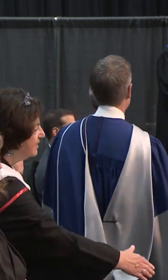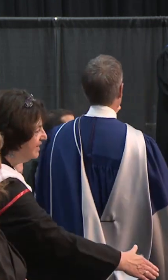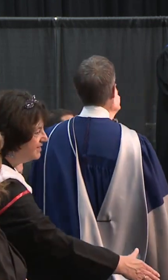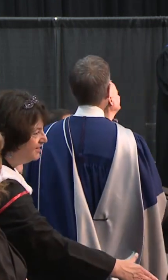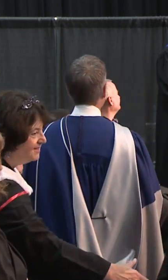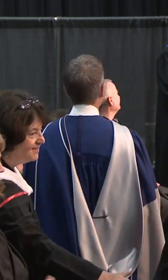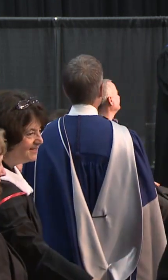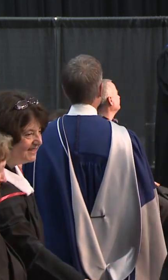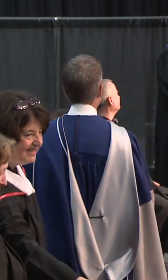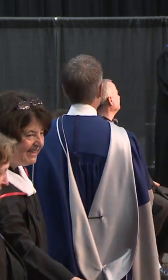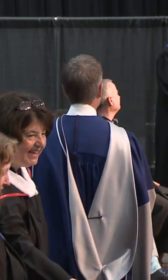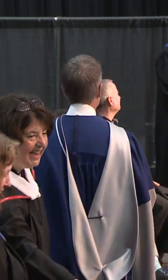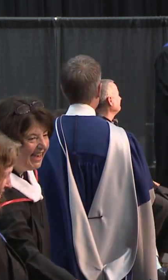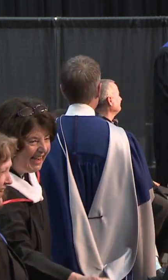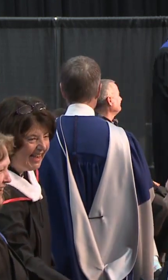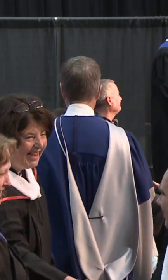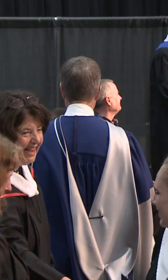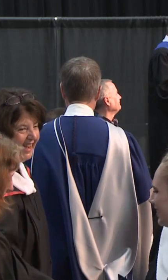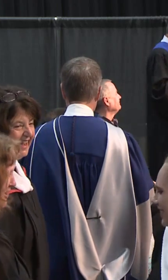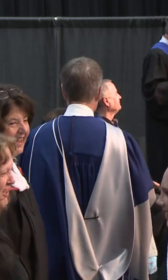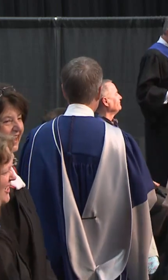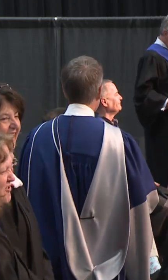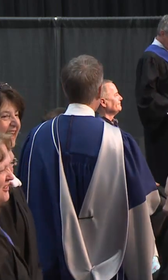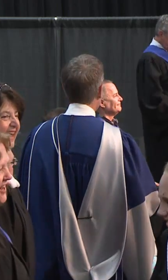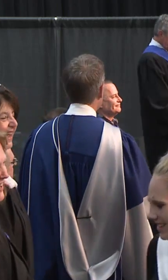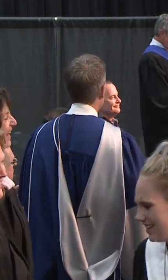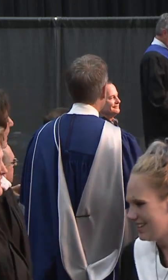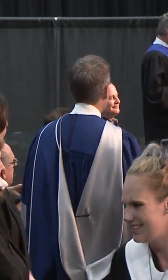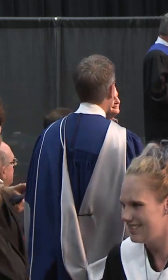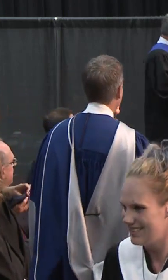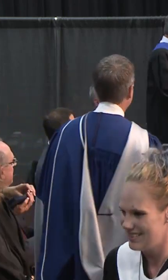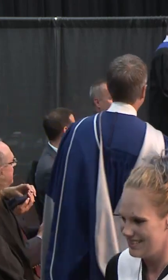With honors, Colette Melanson.